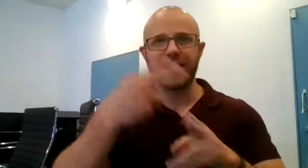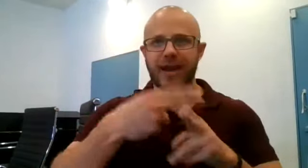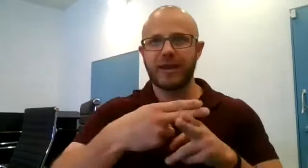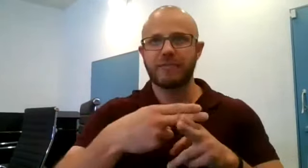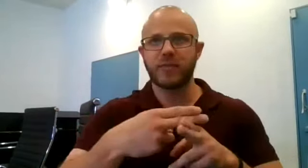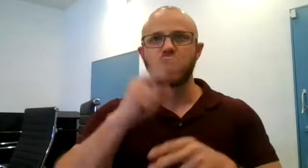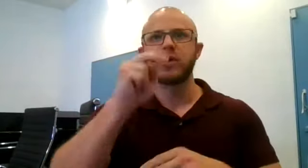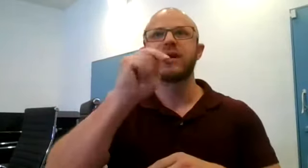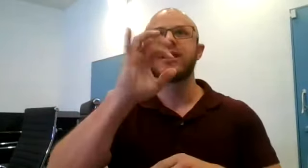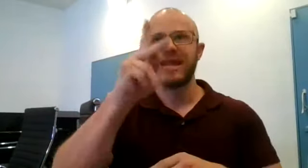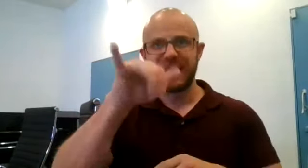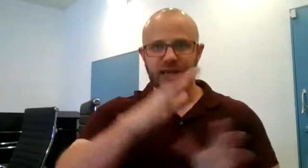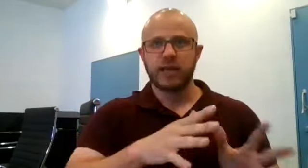changed to an American name, Mickey.